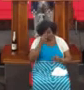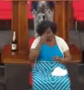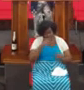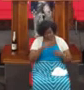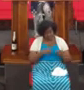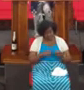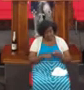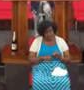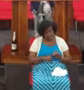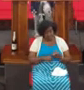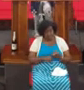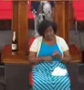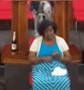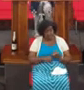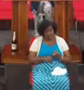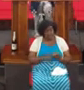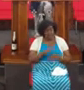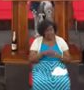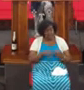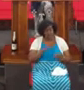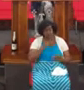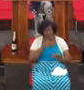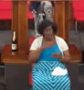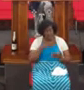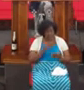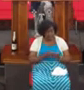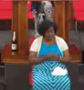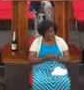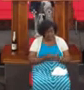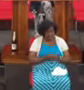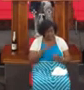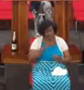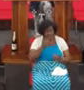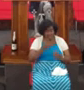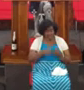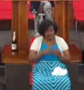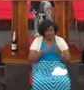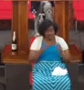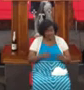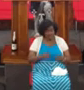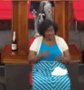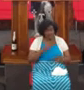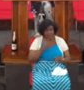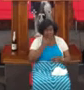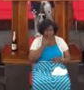just all is not well, and not everybody in society is